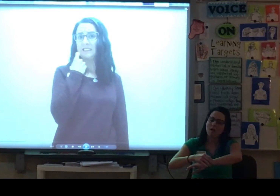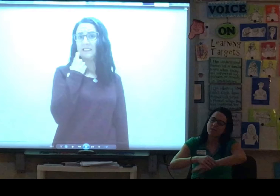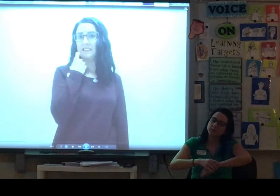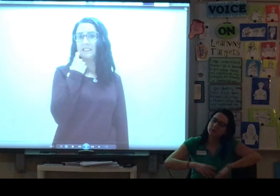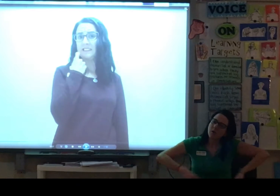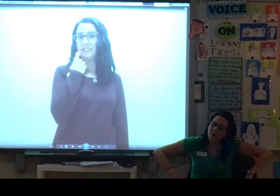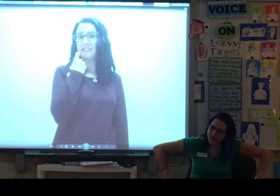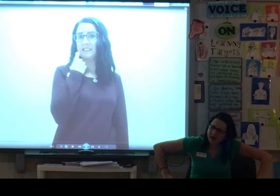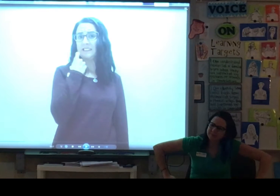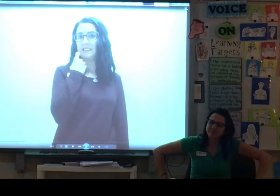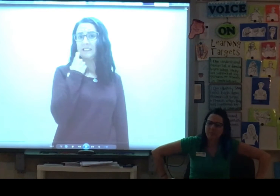this was improved. Okay.